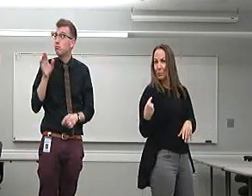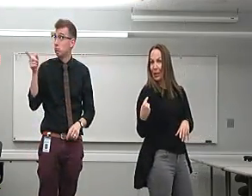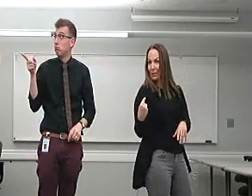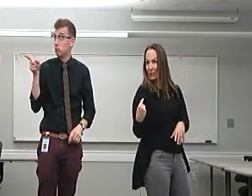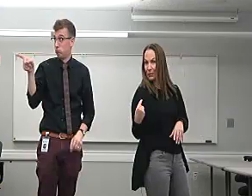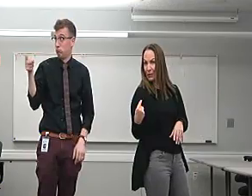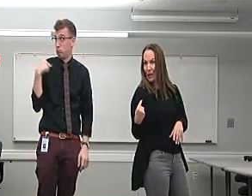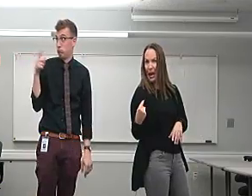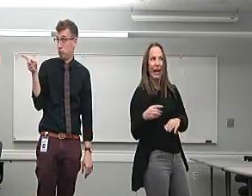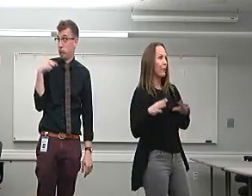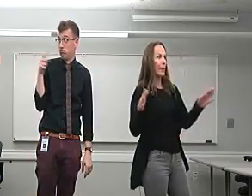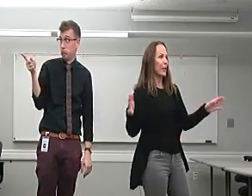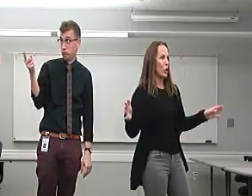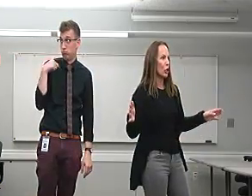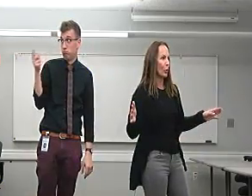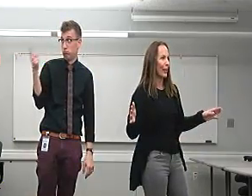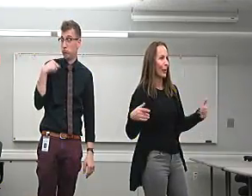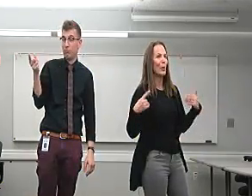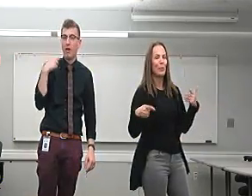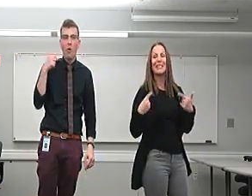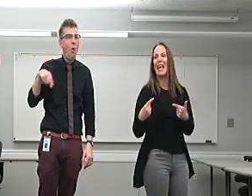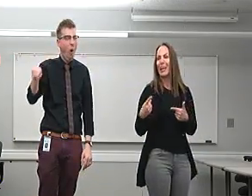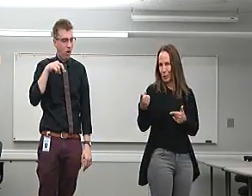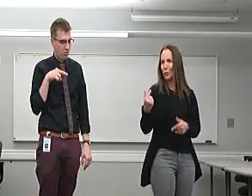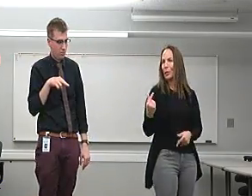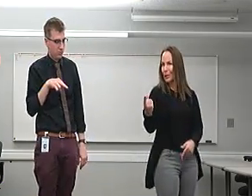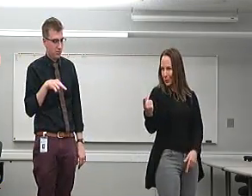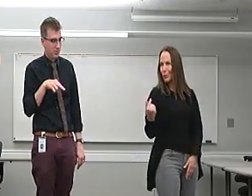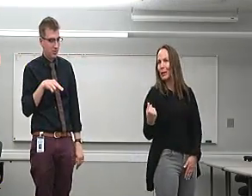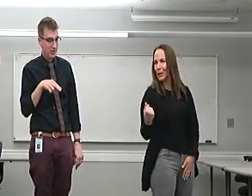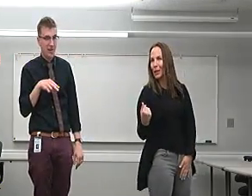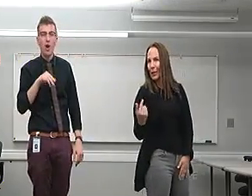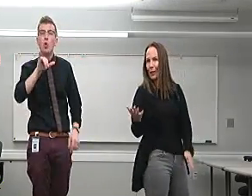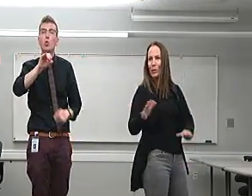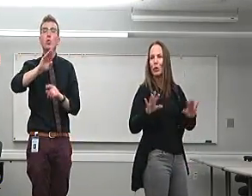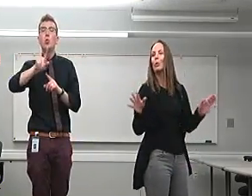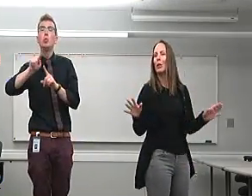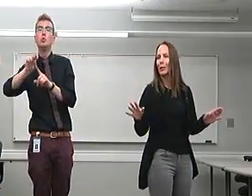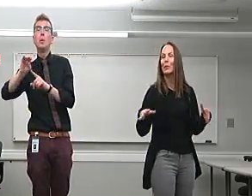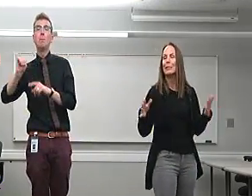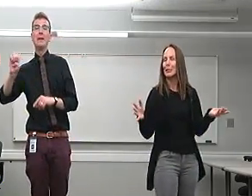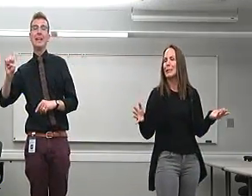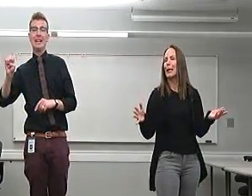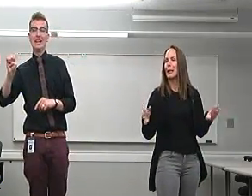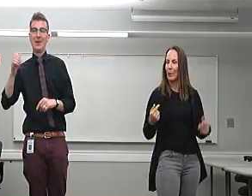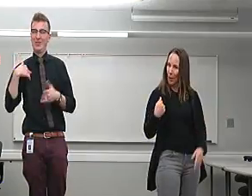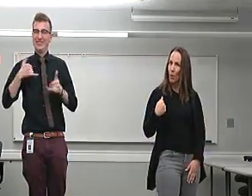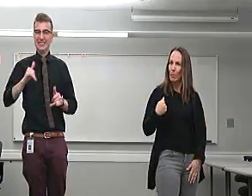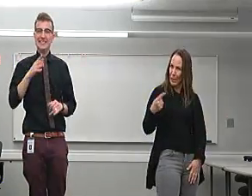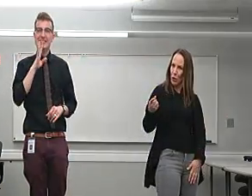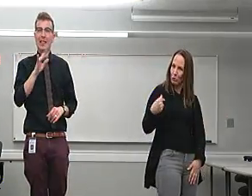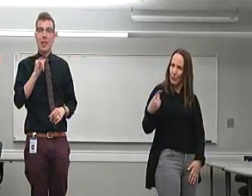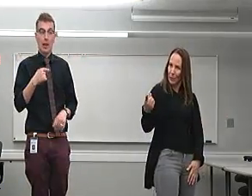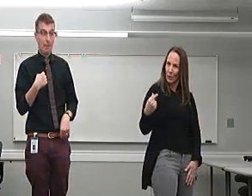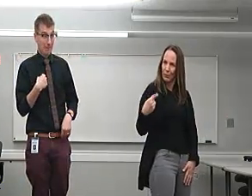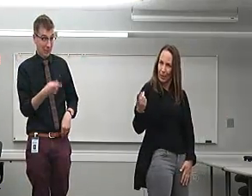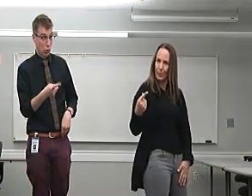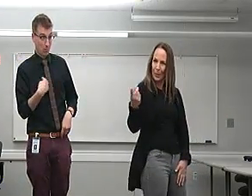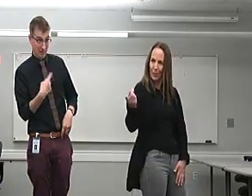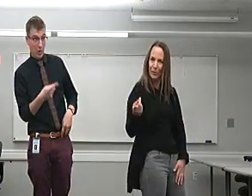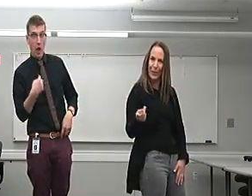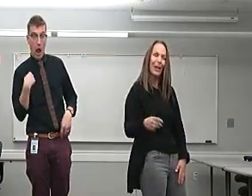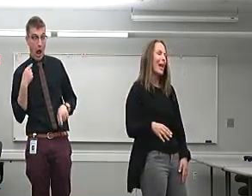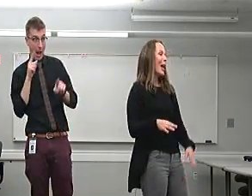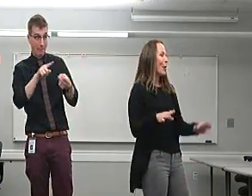And everybody knew, like, and we would say, you to me, you to me. Like, it was super clear, we still say it. And like, oh, me to you, like, I'm coming over there. It